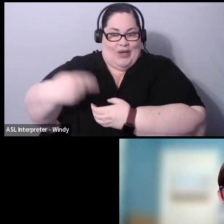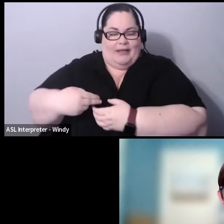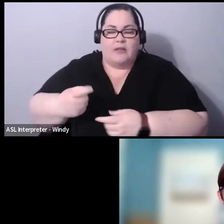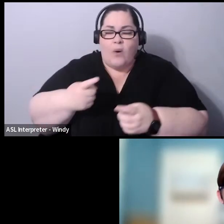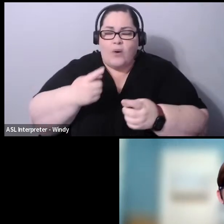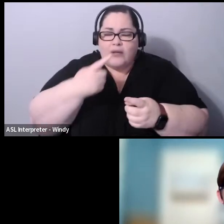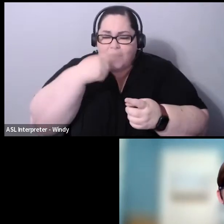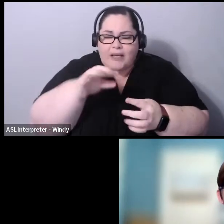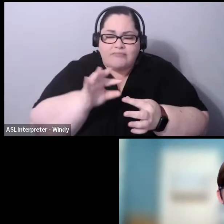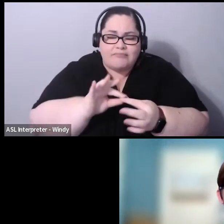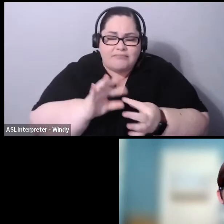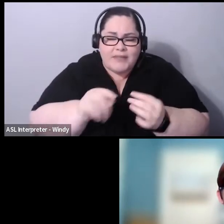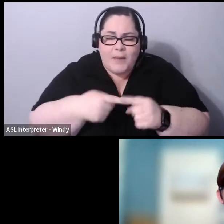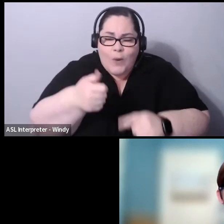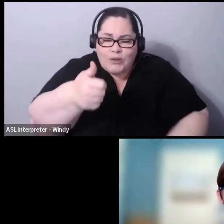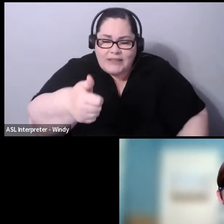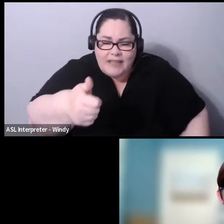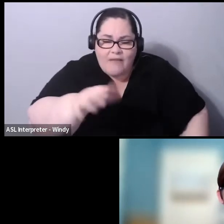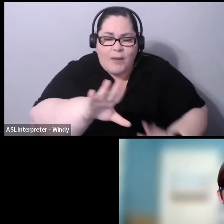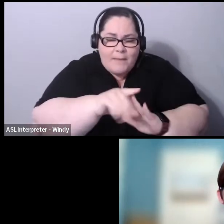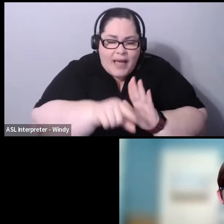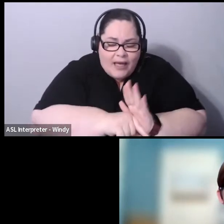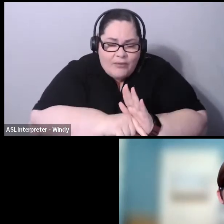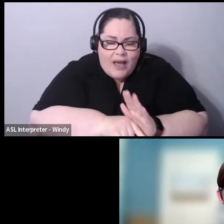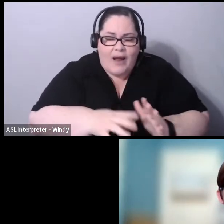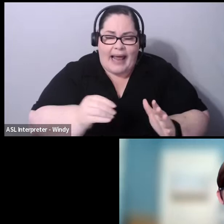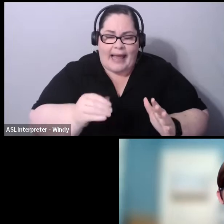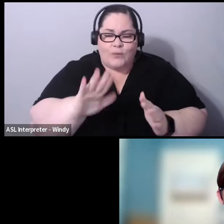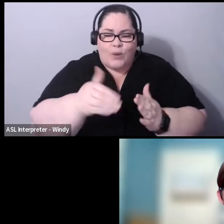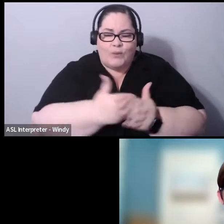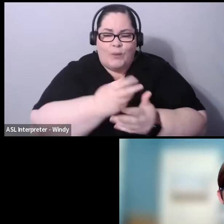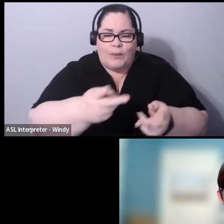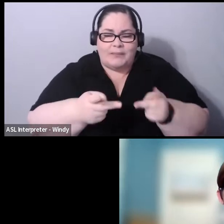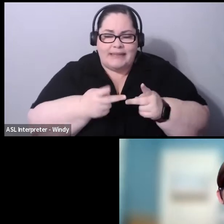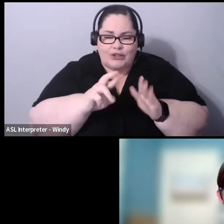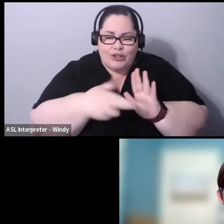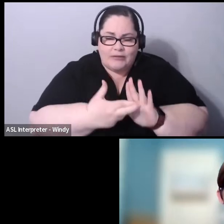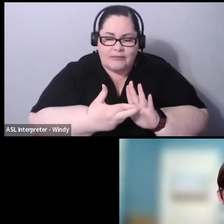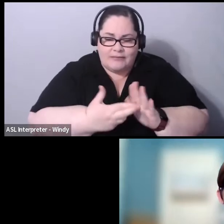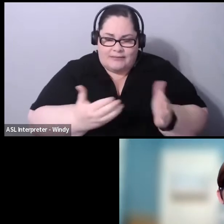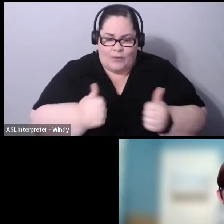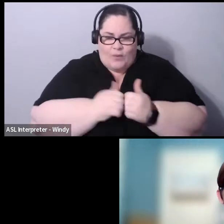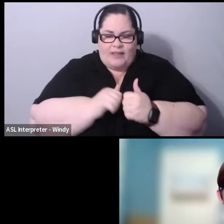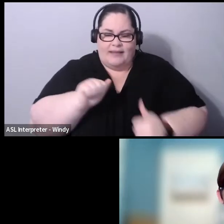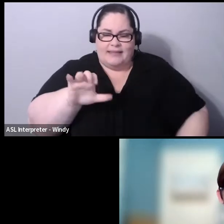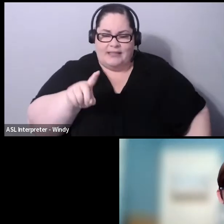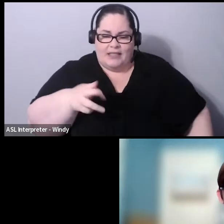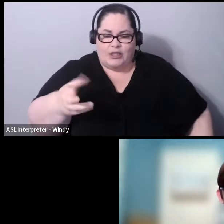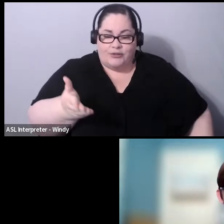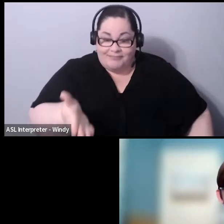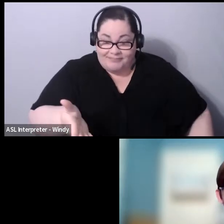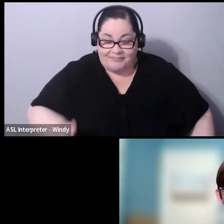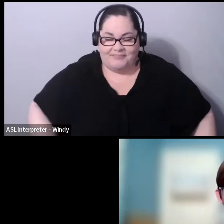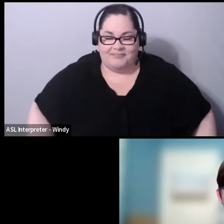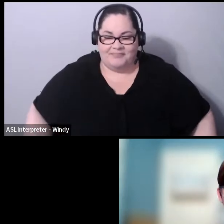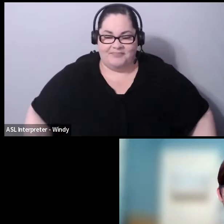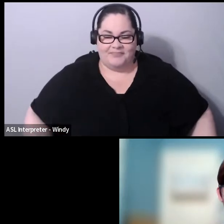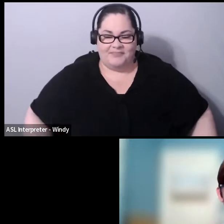could just tell us a little bit about your background and your new position with the commission.